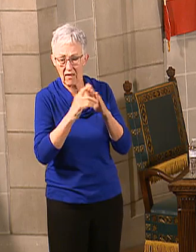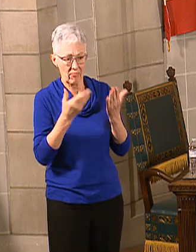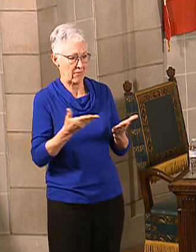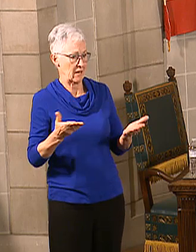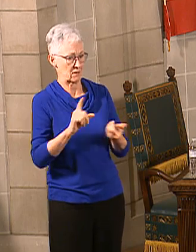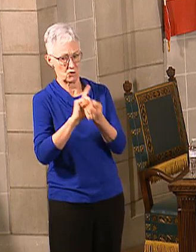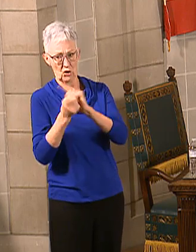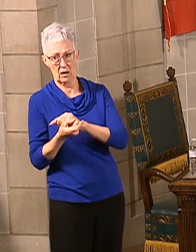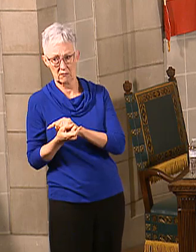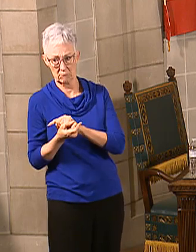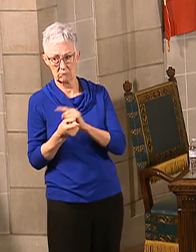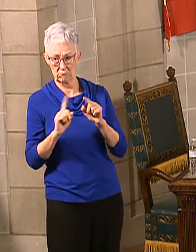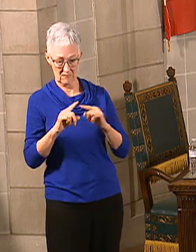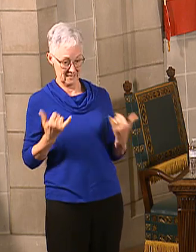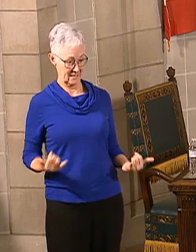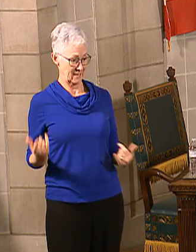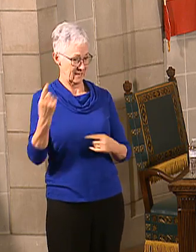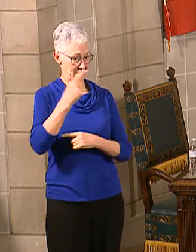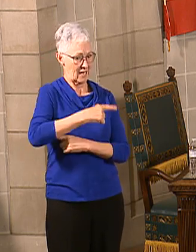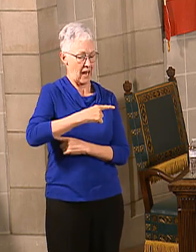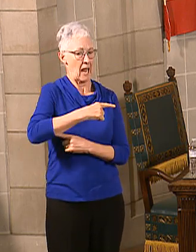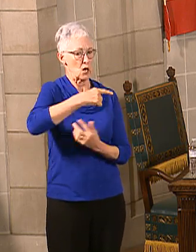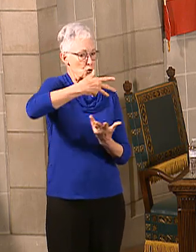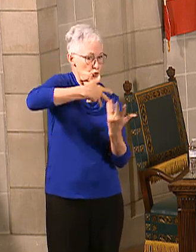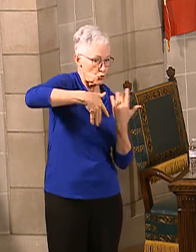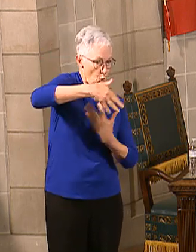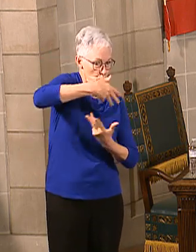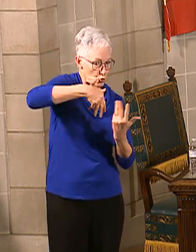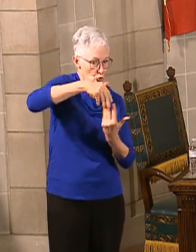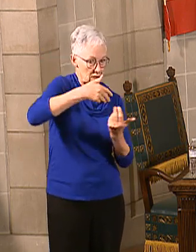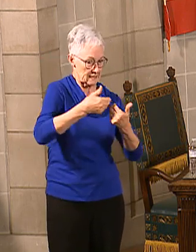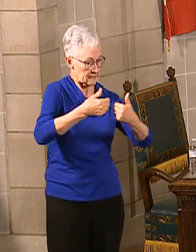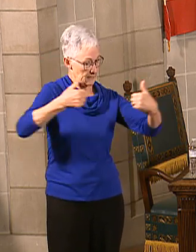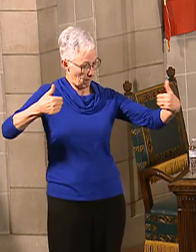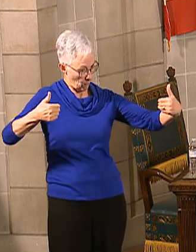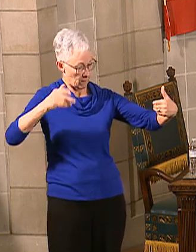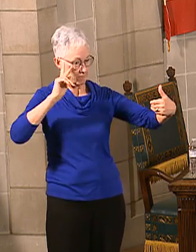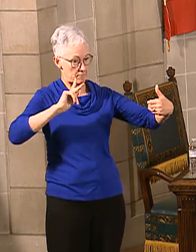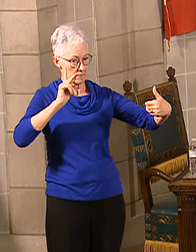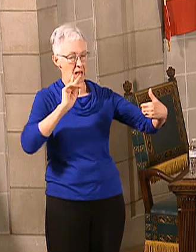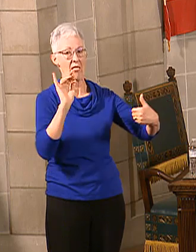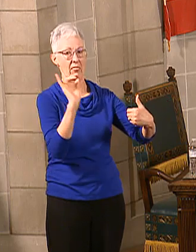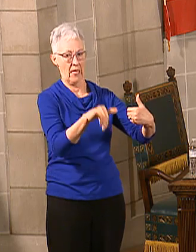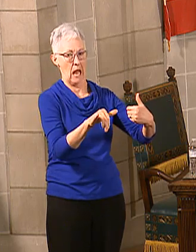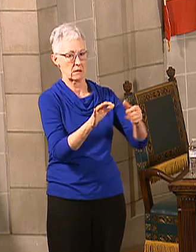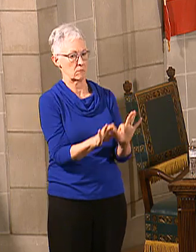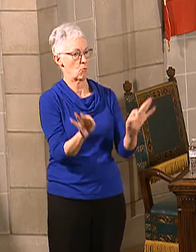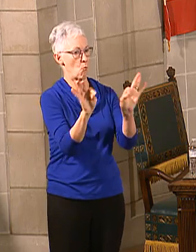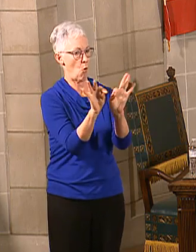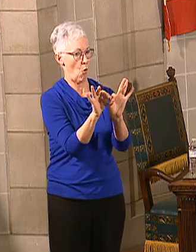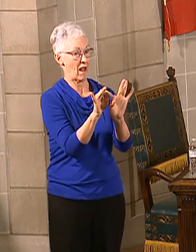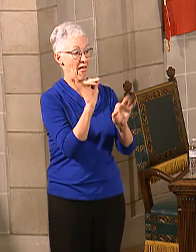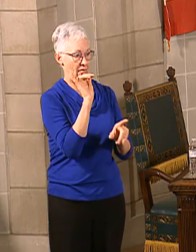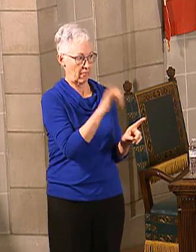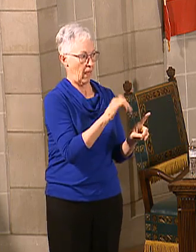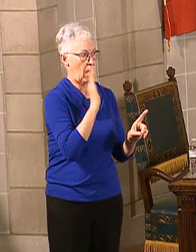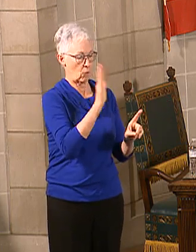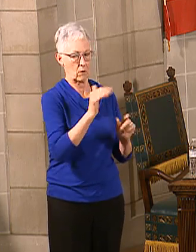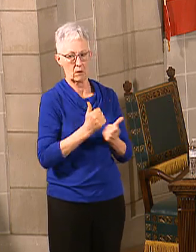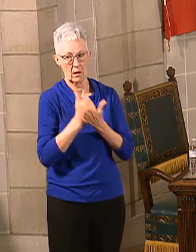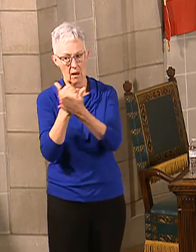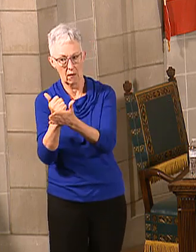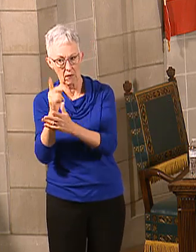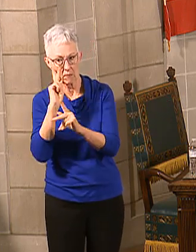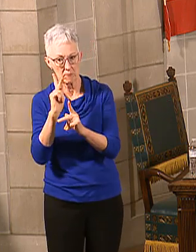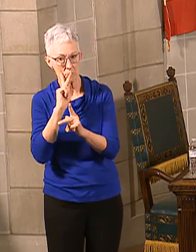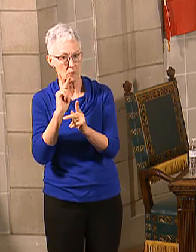social distancing. Each one of us has a role to play in keeping our families, our friends, and our communities